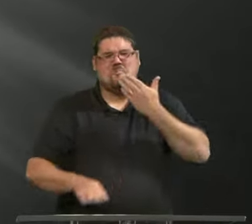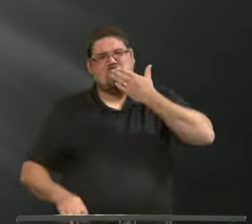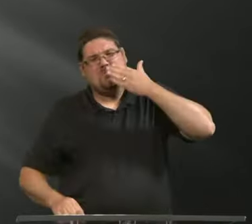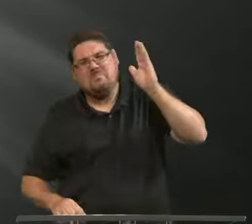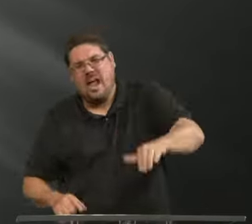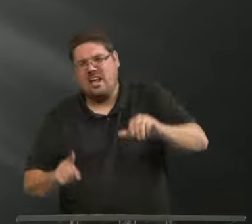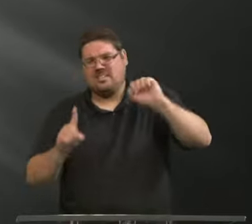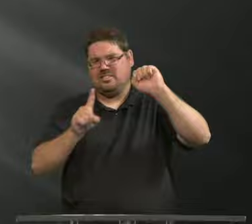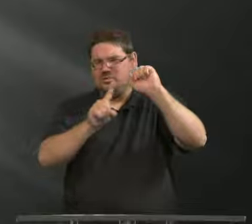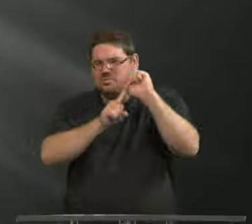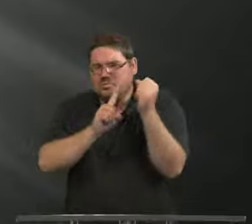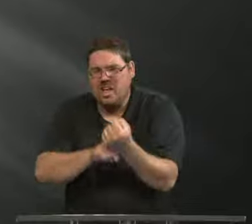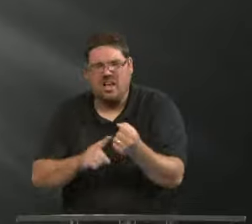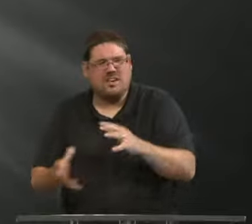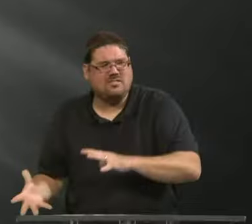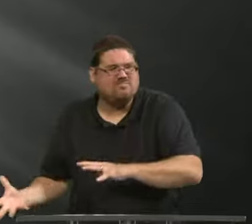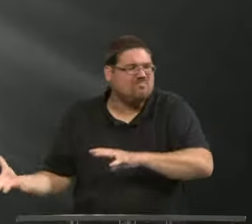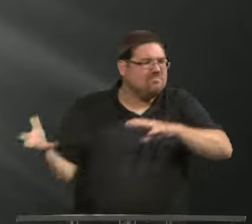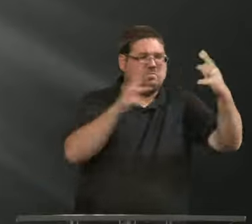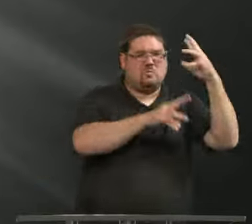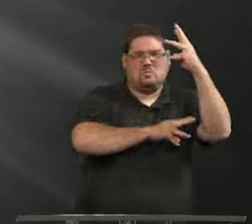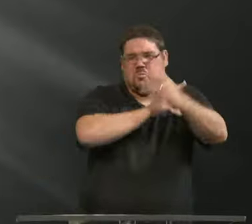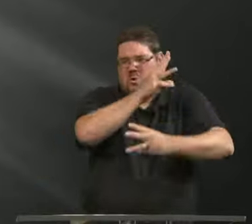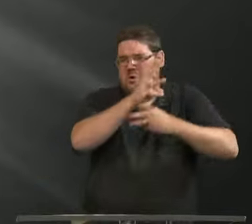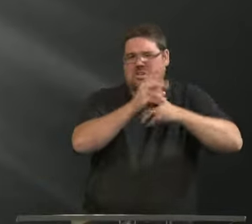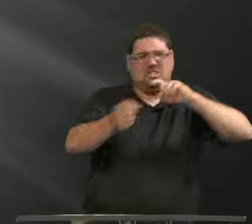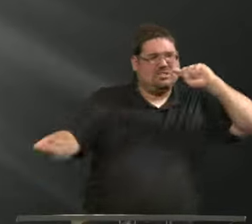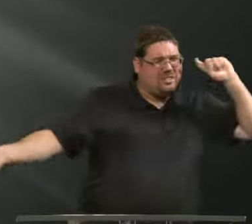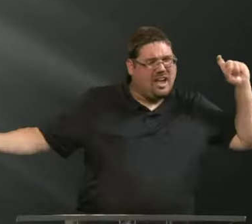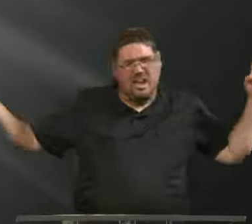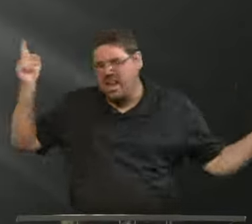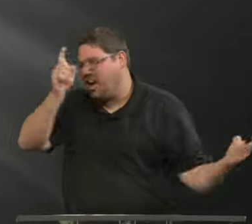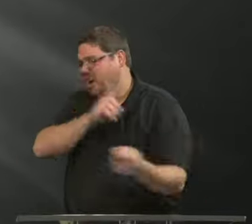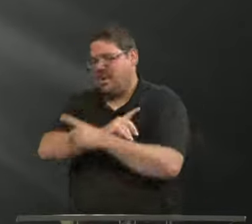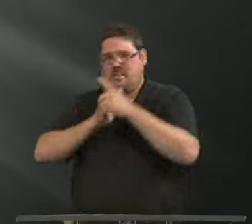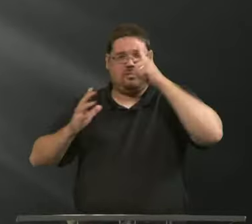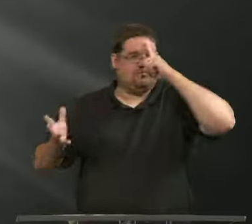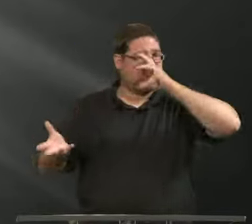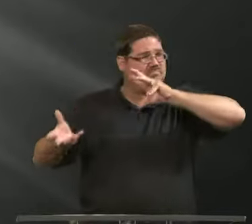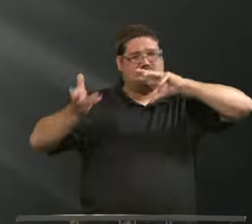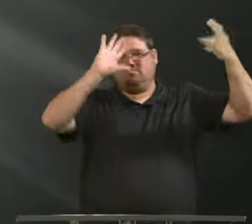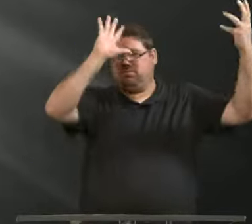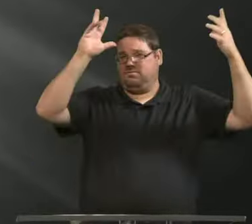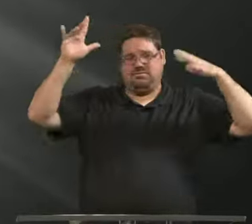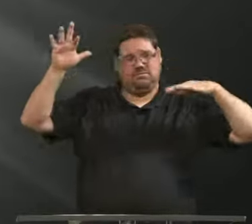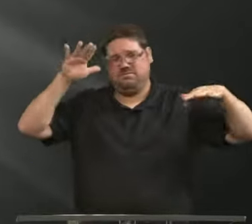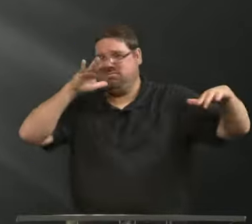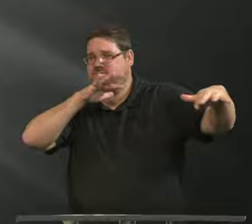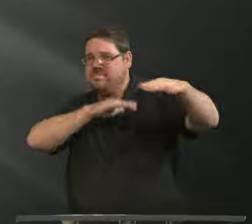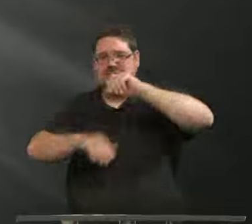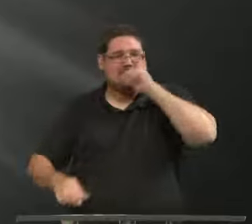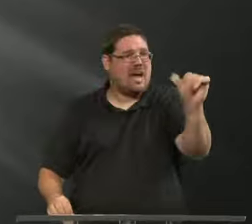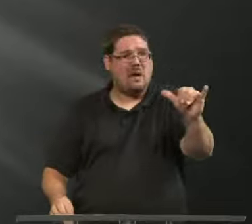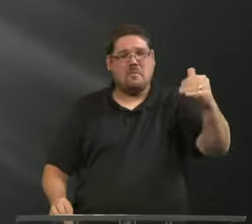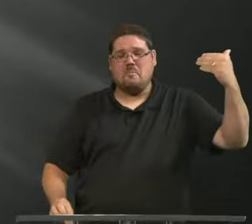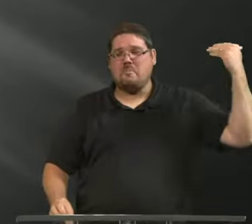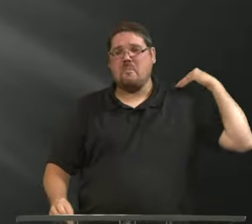mother of all living. Now here, this was a terrible situation. The whole world was plunged into sin, such a